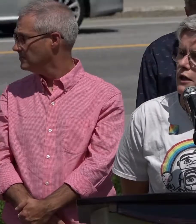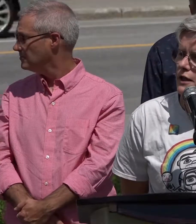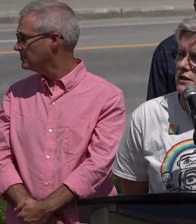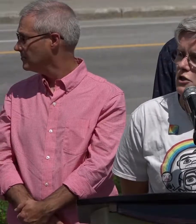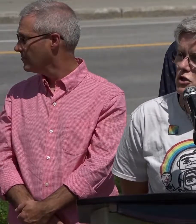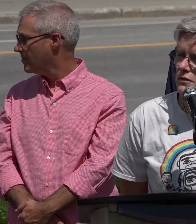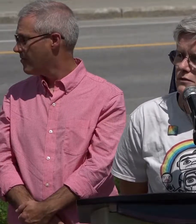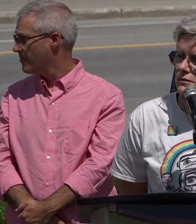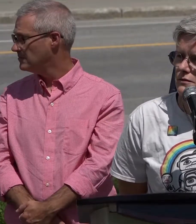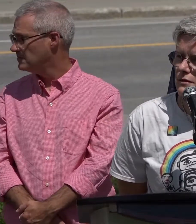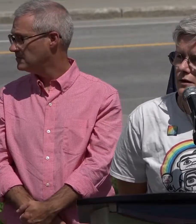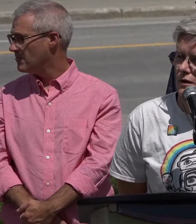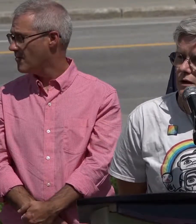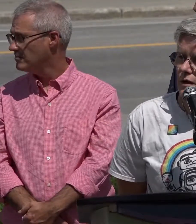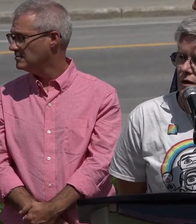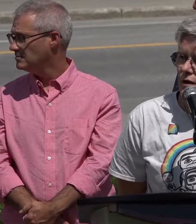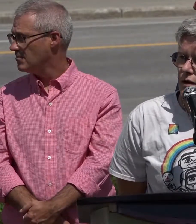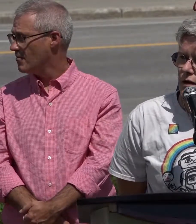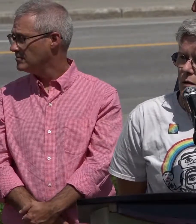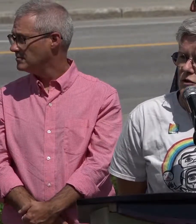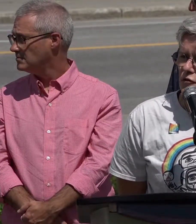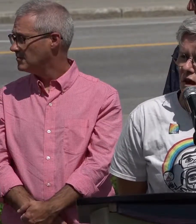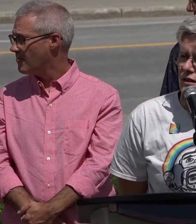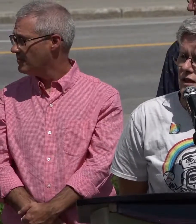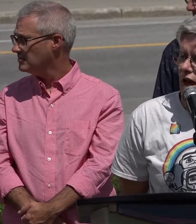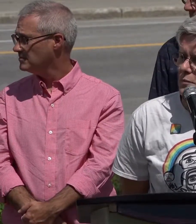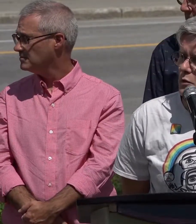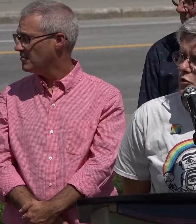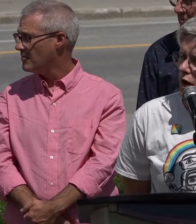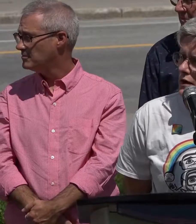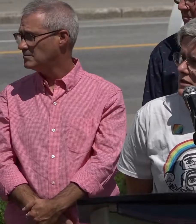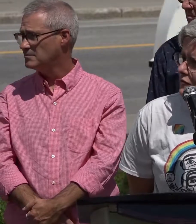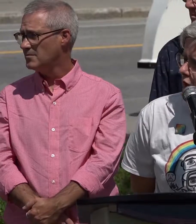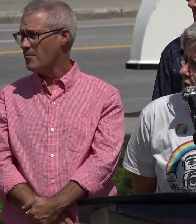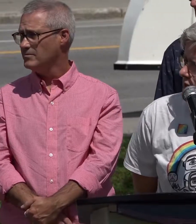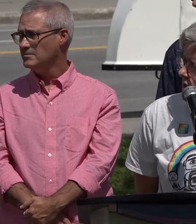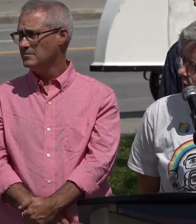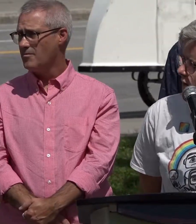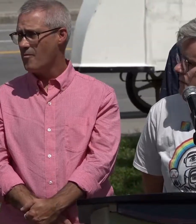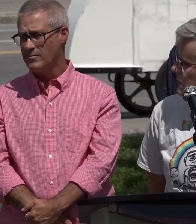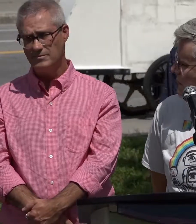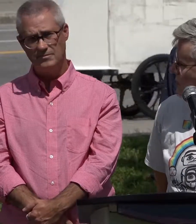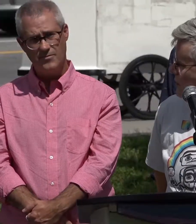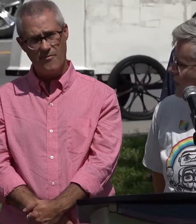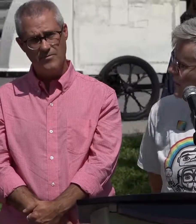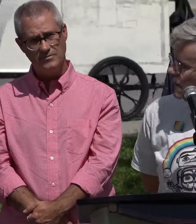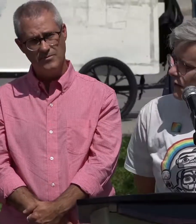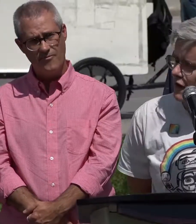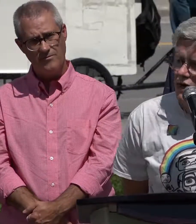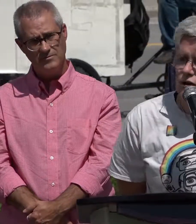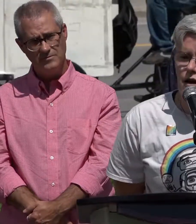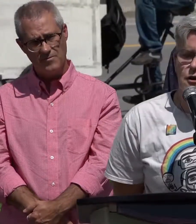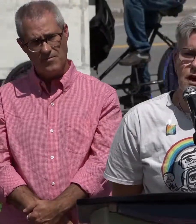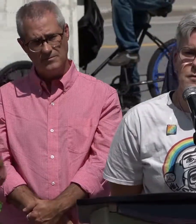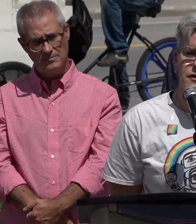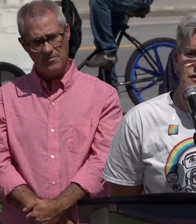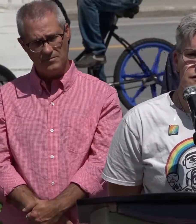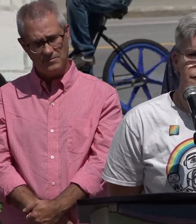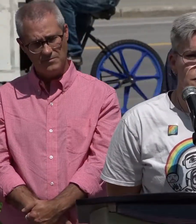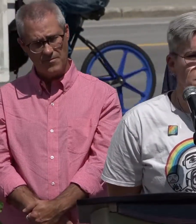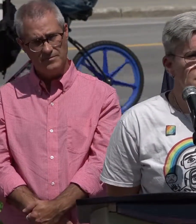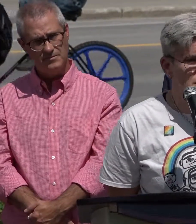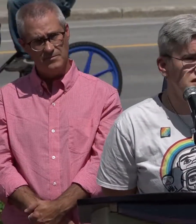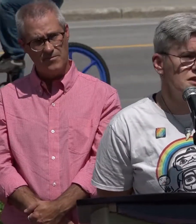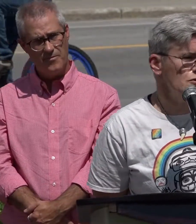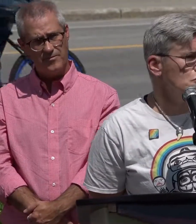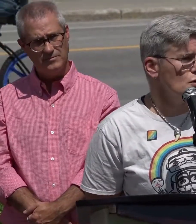by colonization. But the fact that Capital Pride is inviting us here, inviting a grandmother